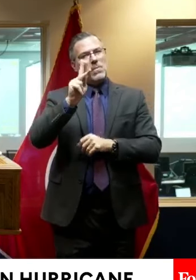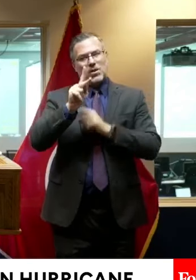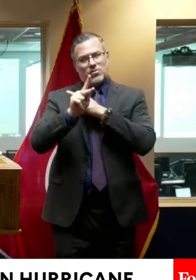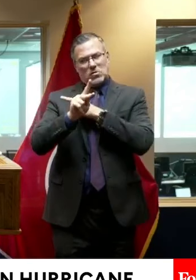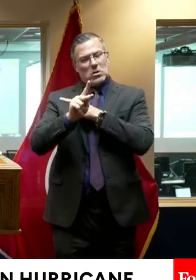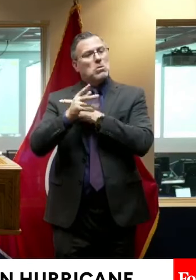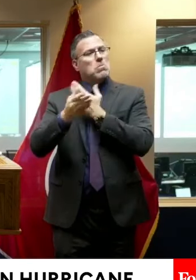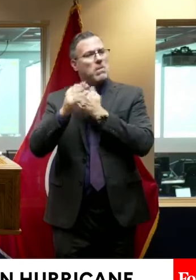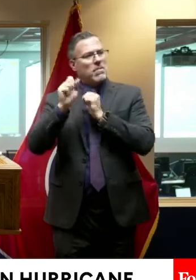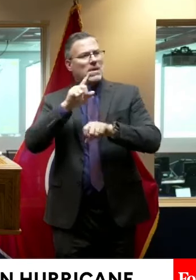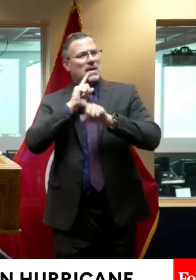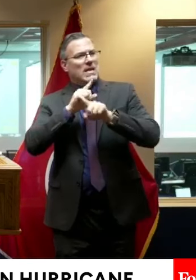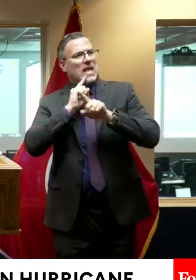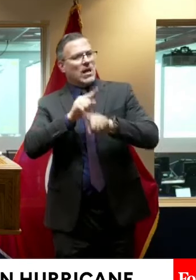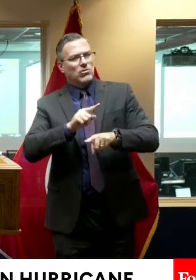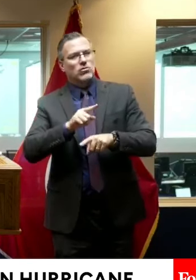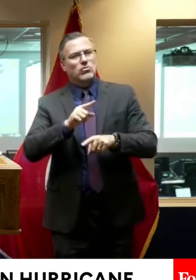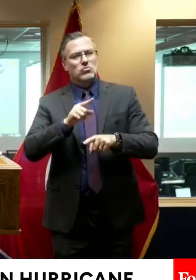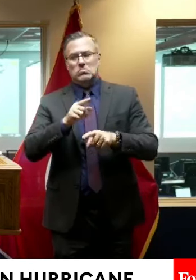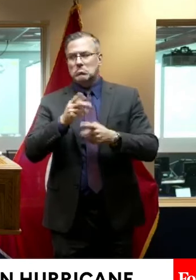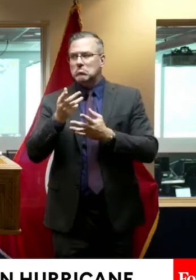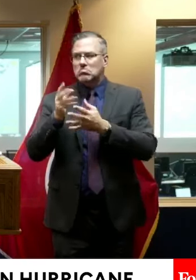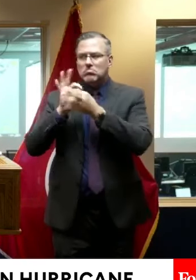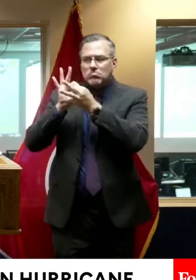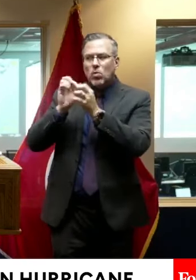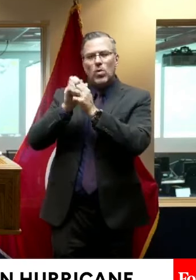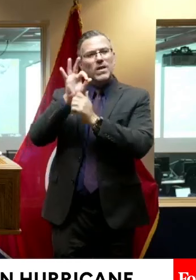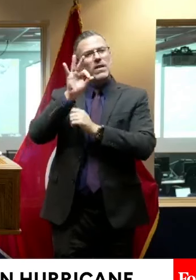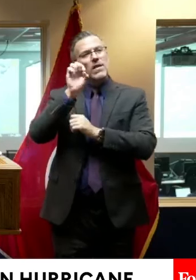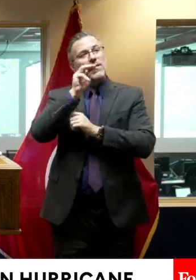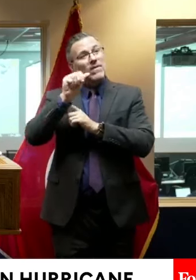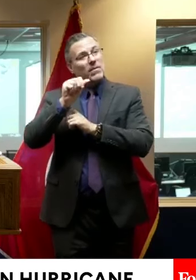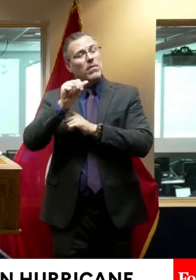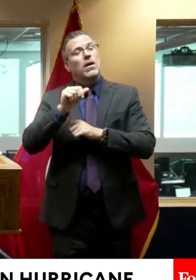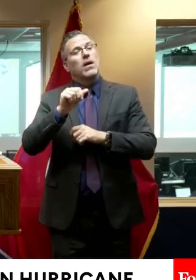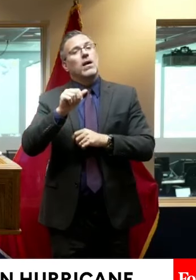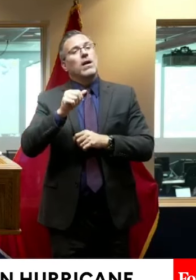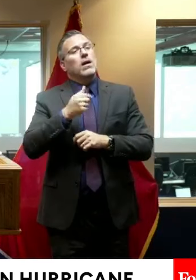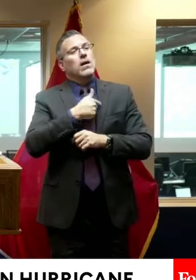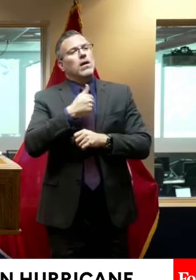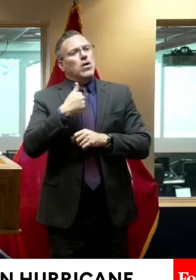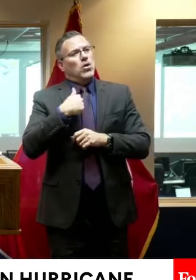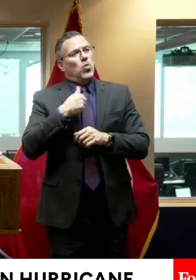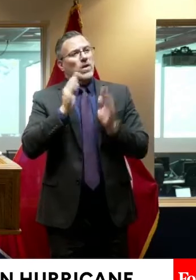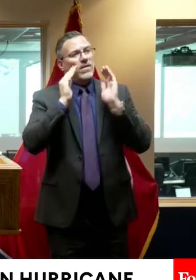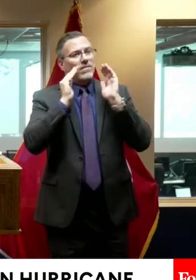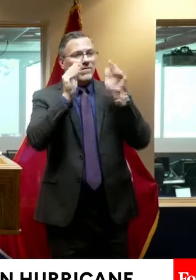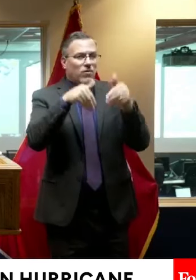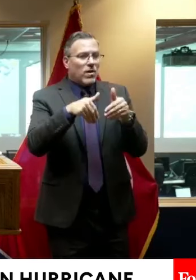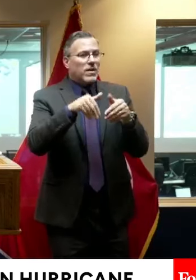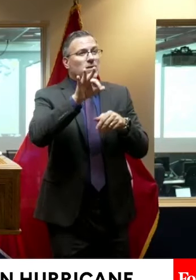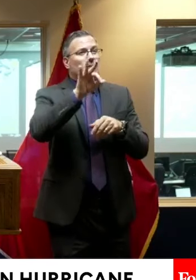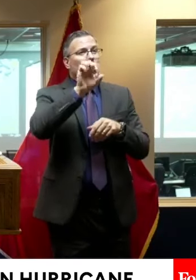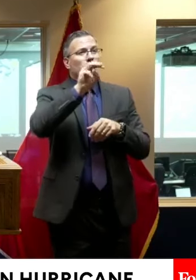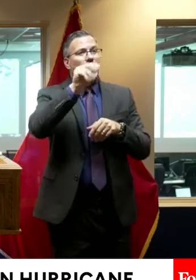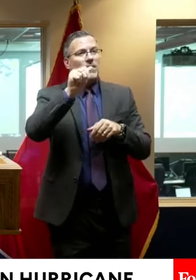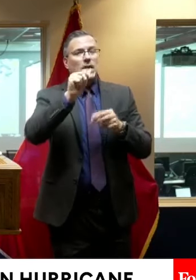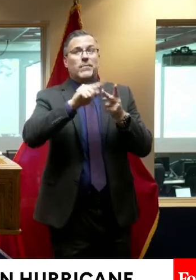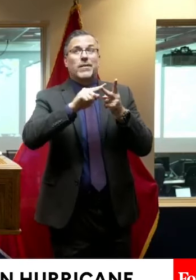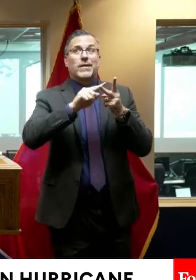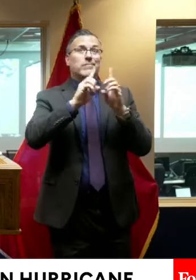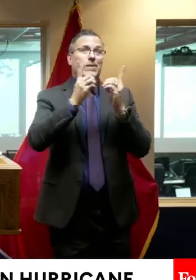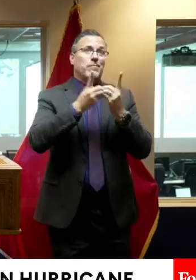about FEMA, but we've been focused on FEMA, Department of